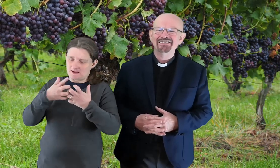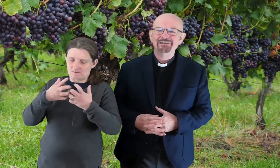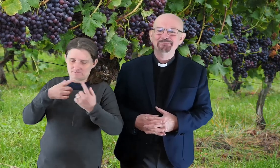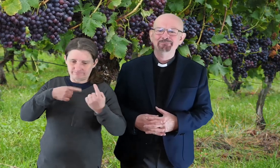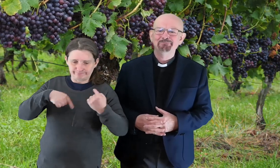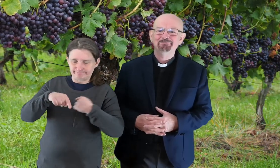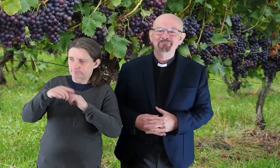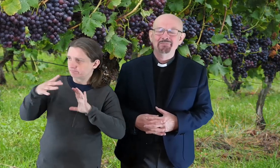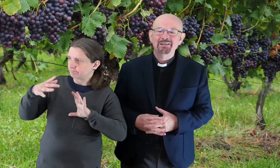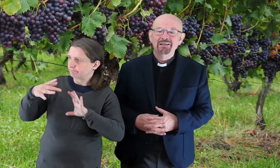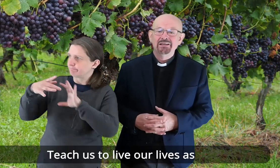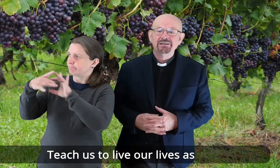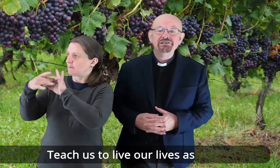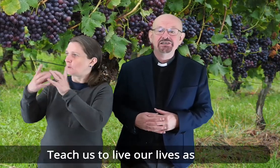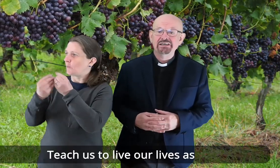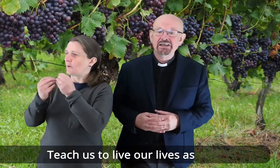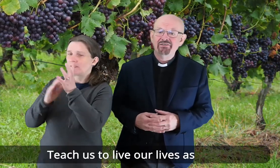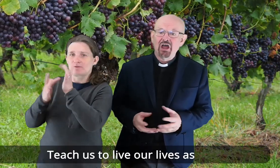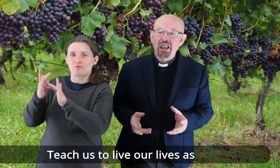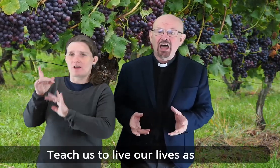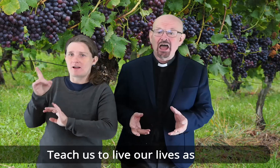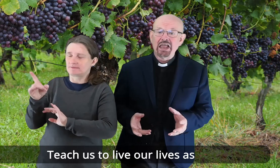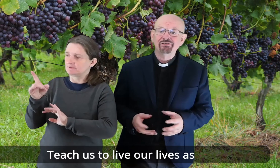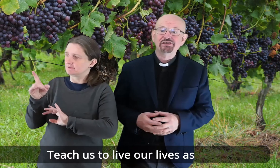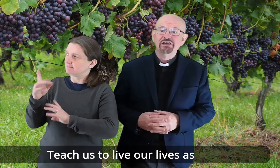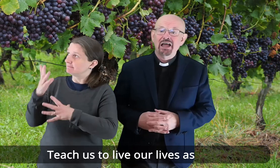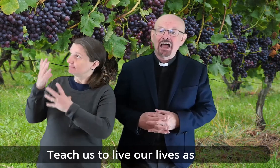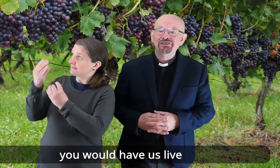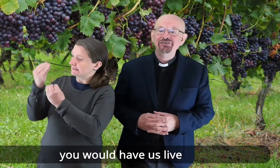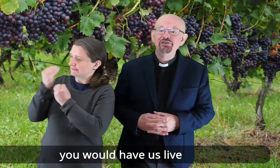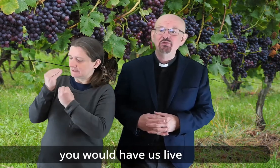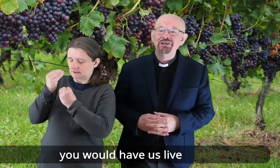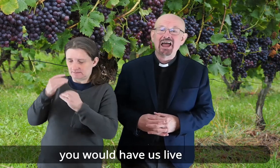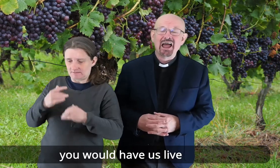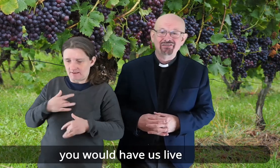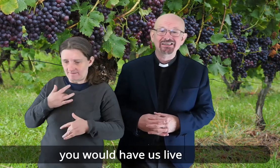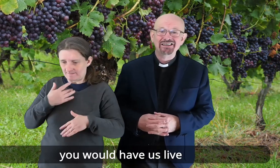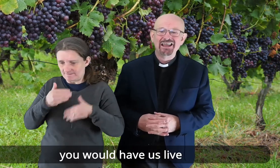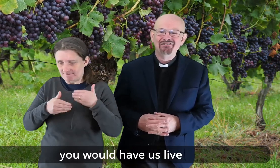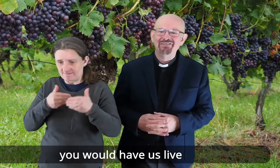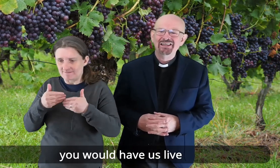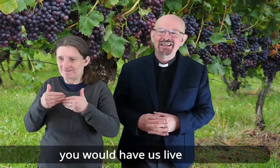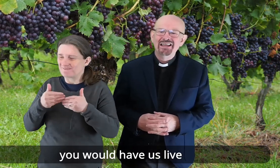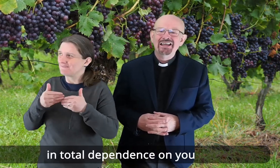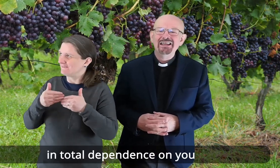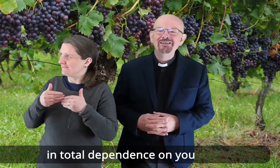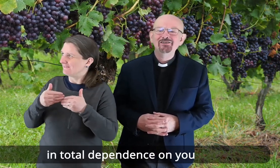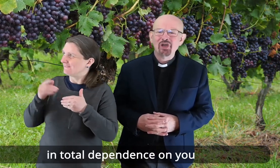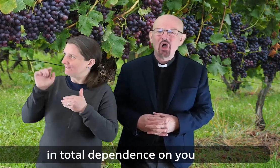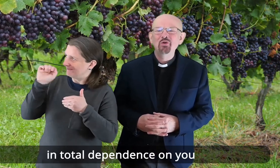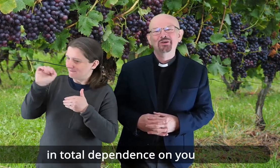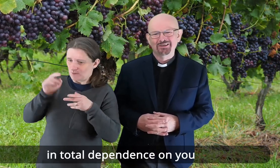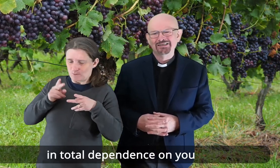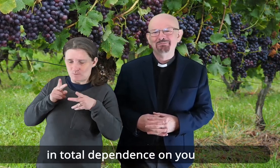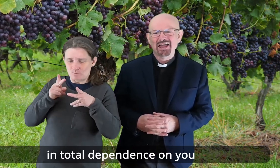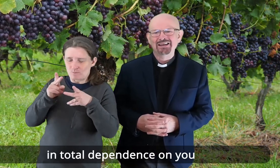Teach us to live our lives as you would have us live in total dependence